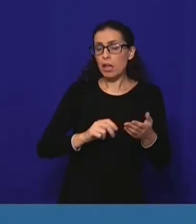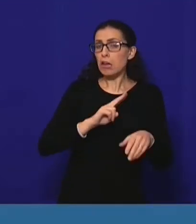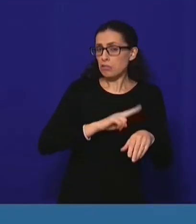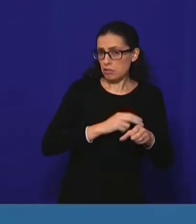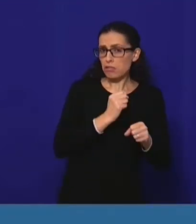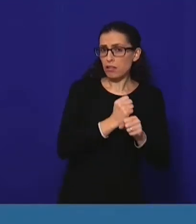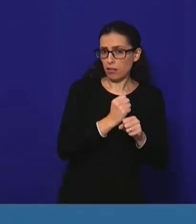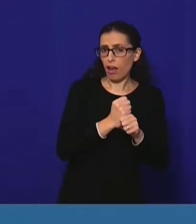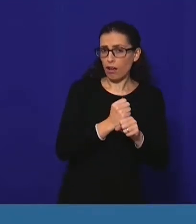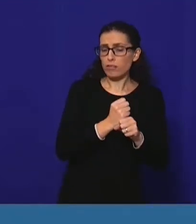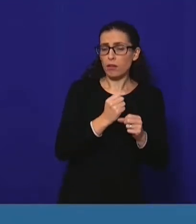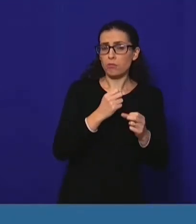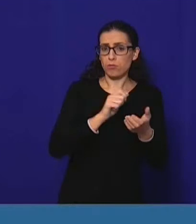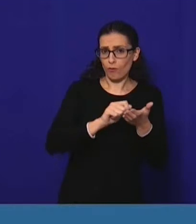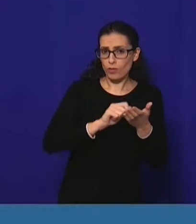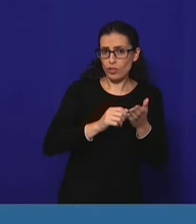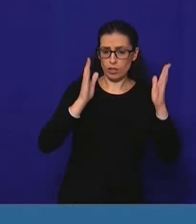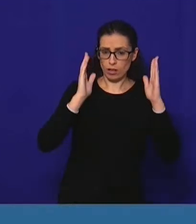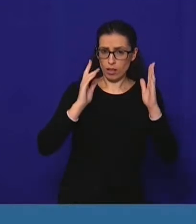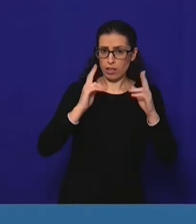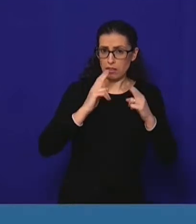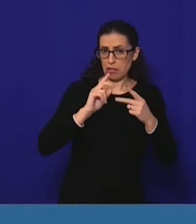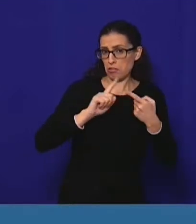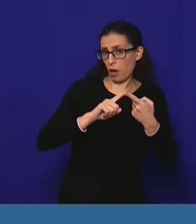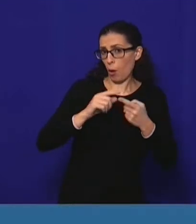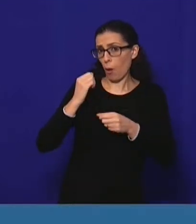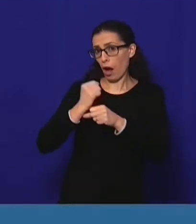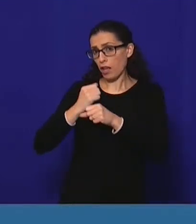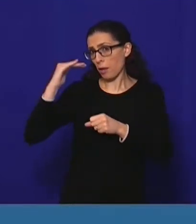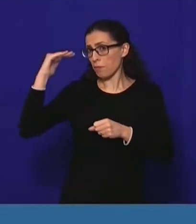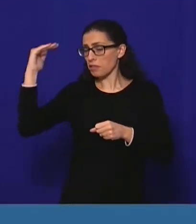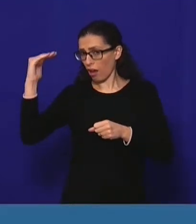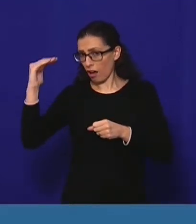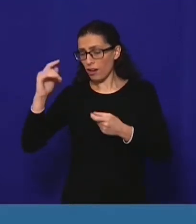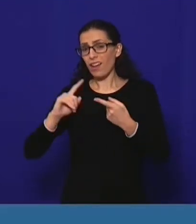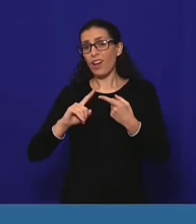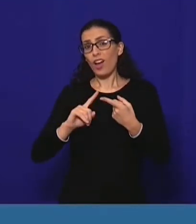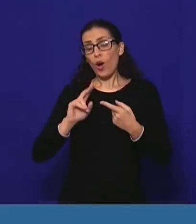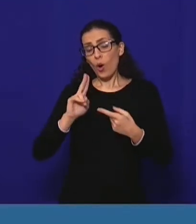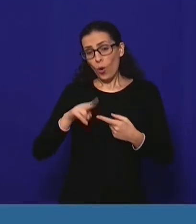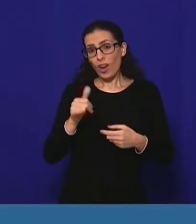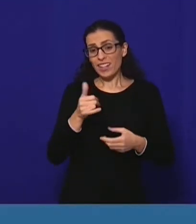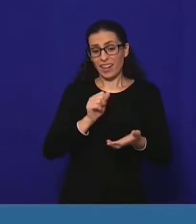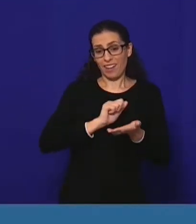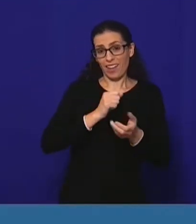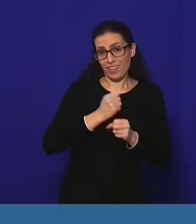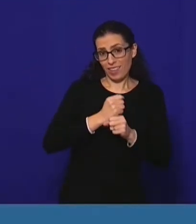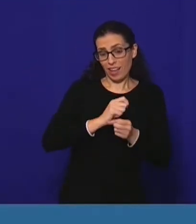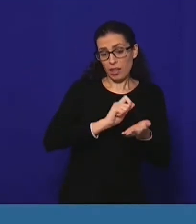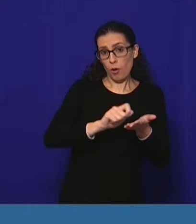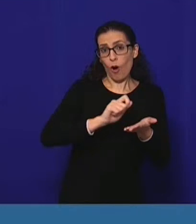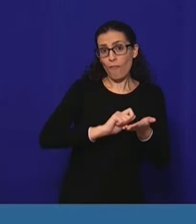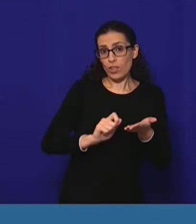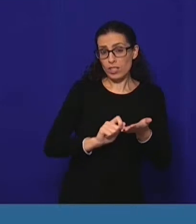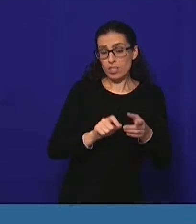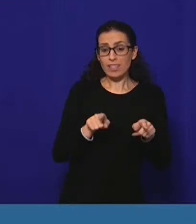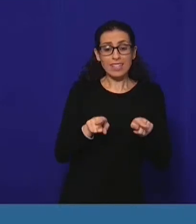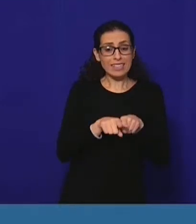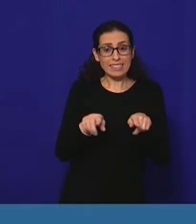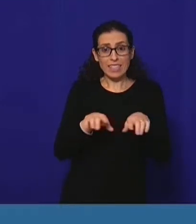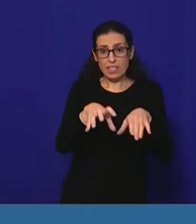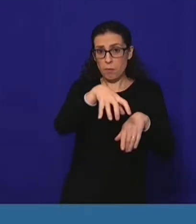fl-uffiċini kemm billi n-nies jaħdmu mid-dar fejn hu possibbli. Imma wkoll meta inti għandek nies li jaħdmu fl-istess